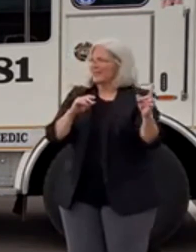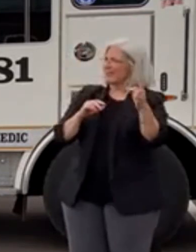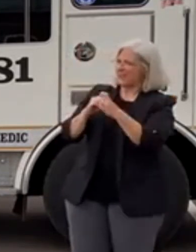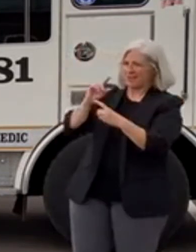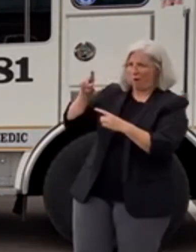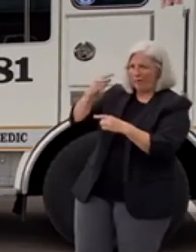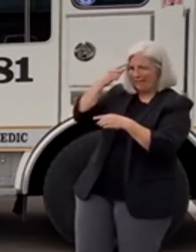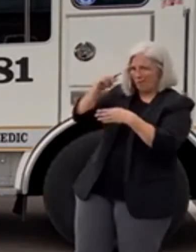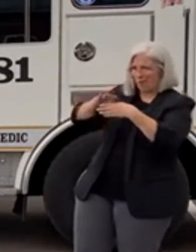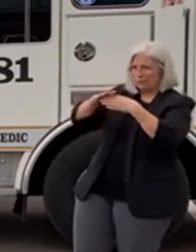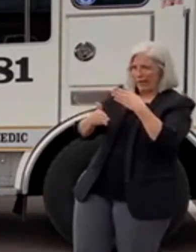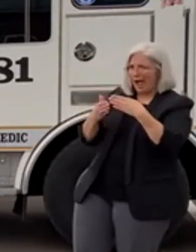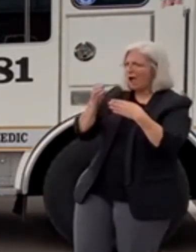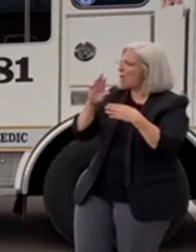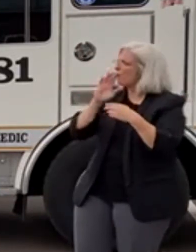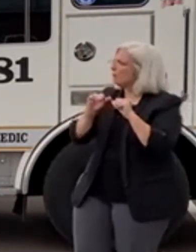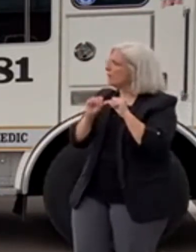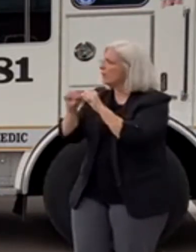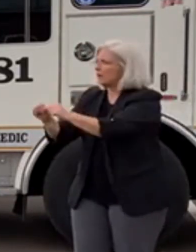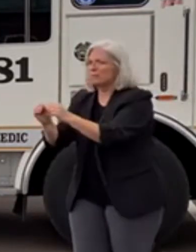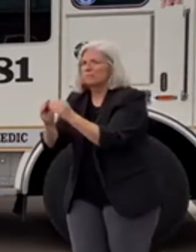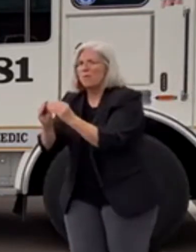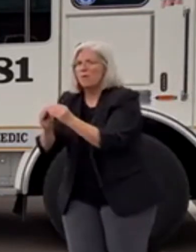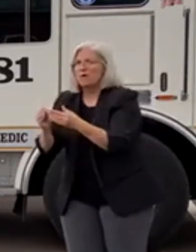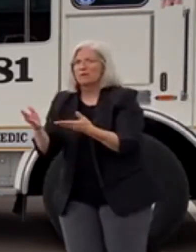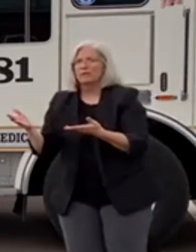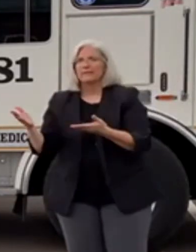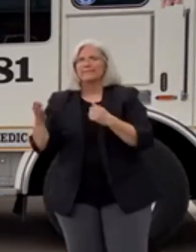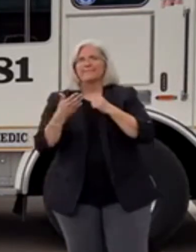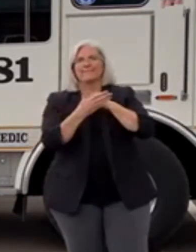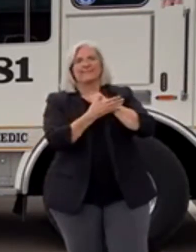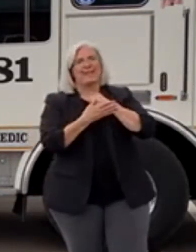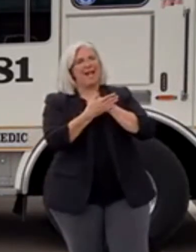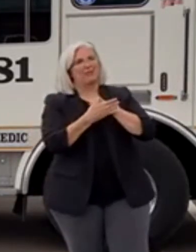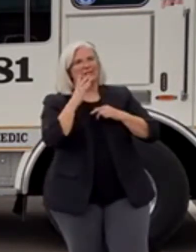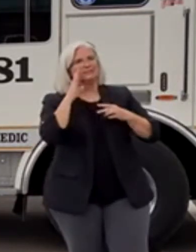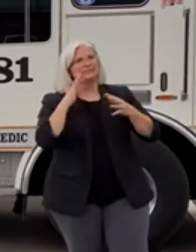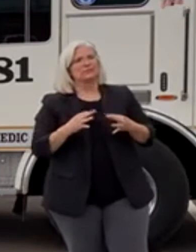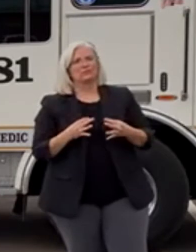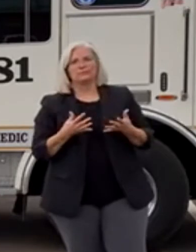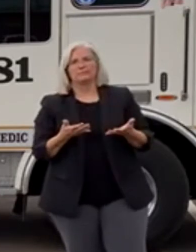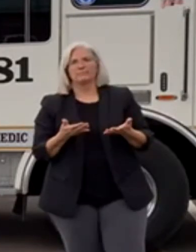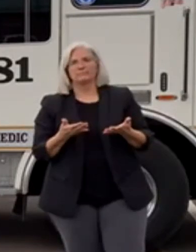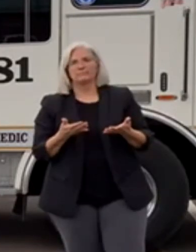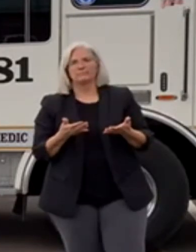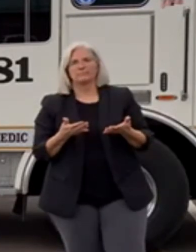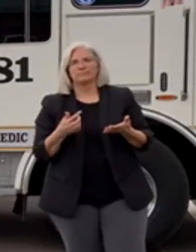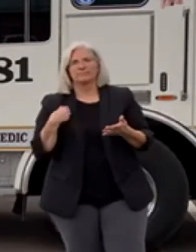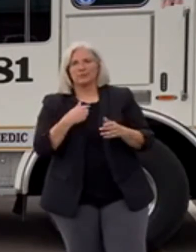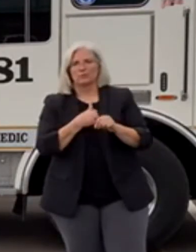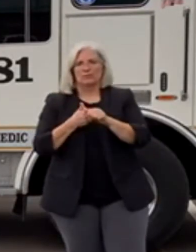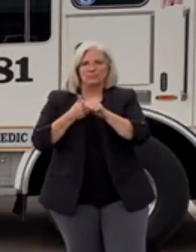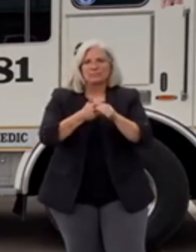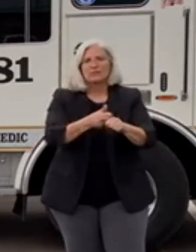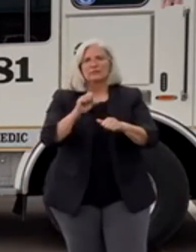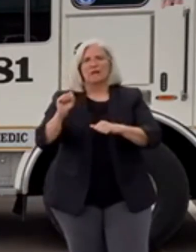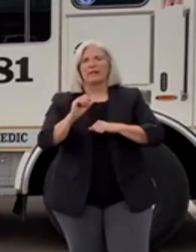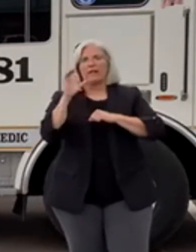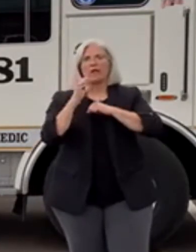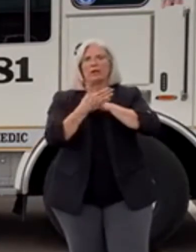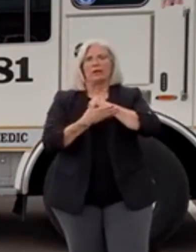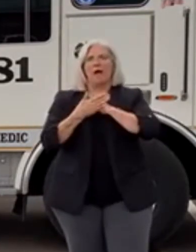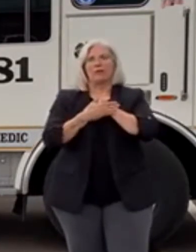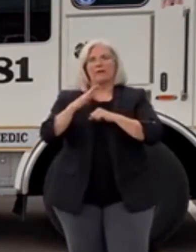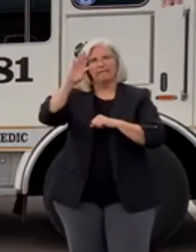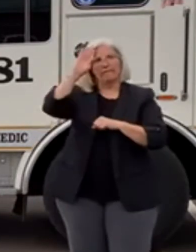Again, it's as long as the county has this push, Santa Clara County Fire will be supportive of it.